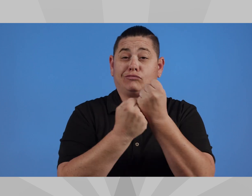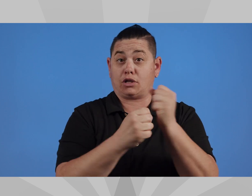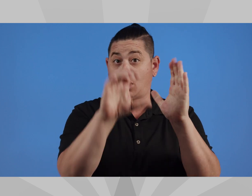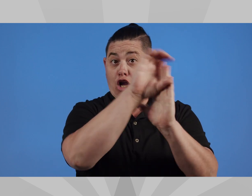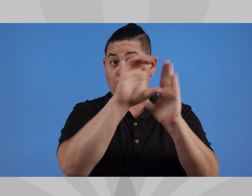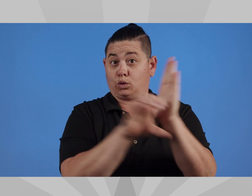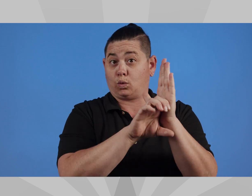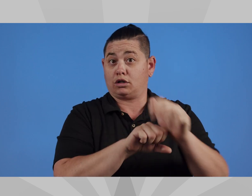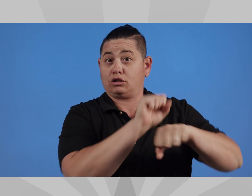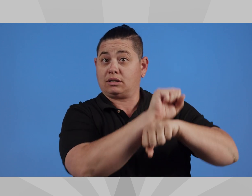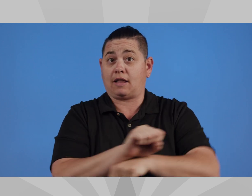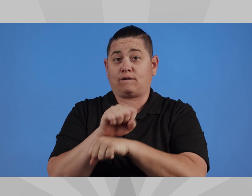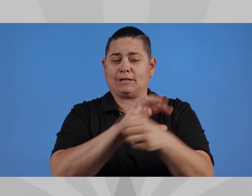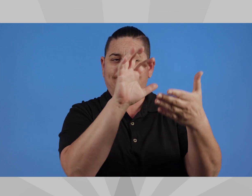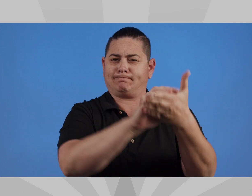Constitution.